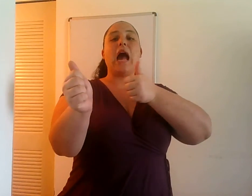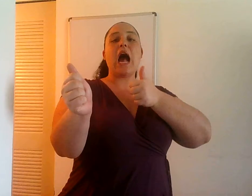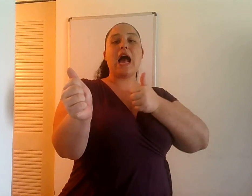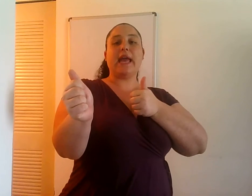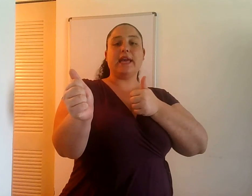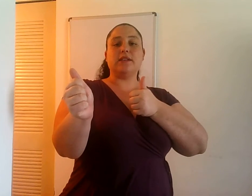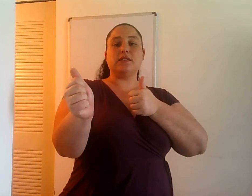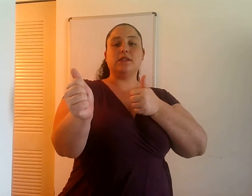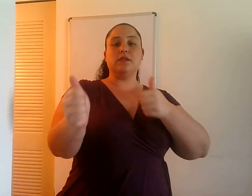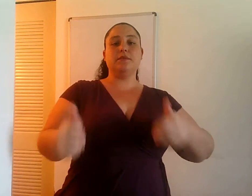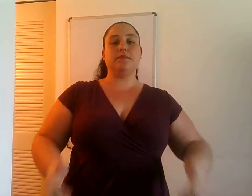Behind.